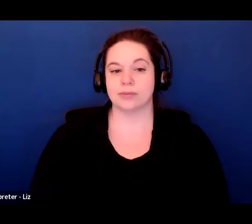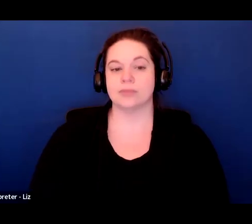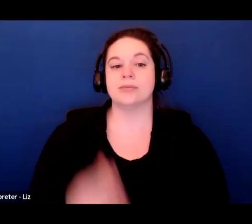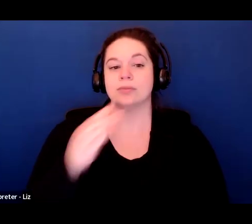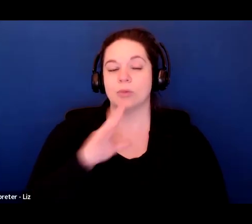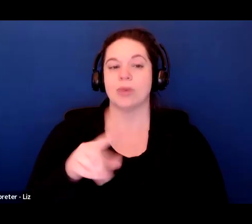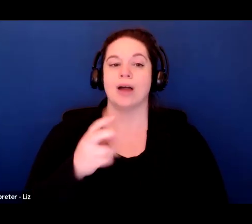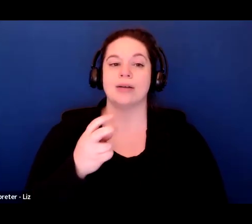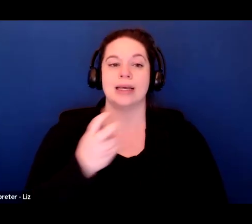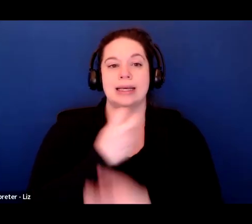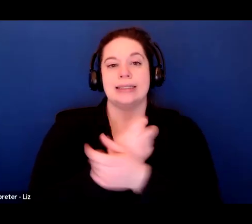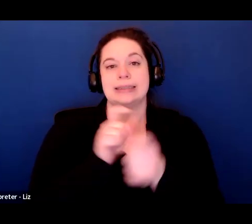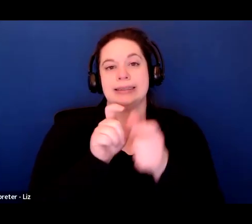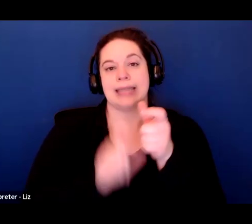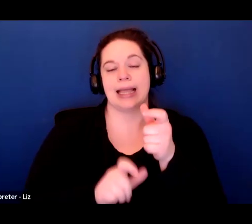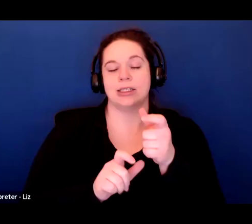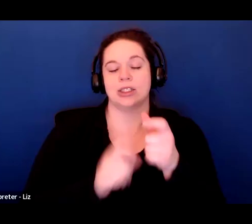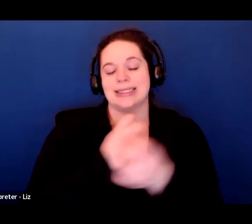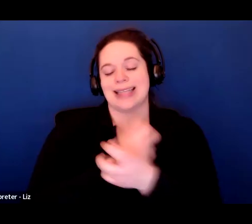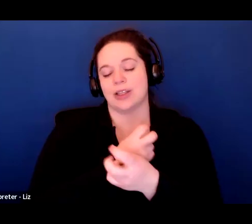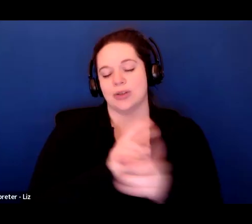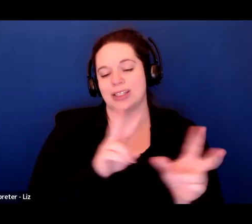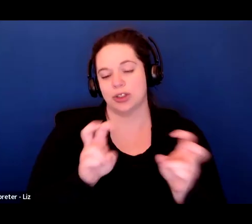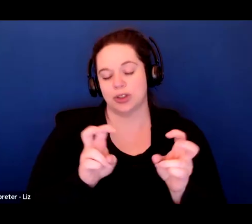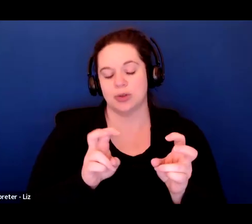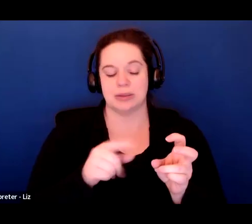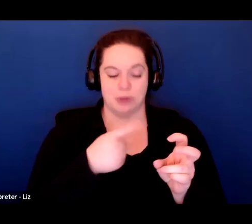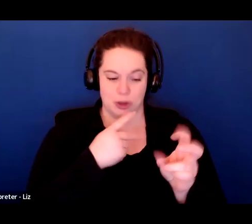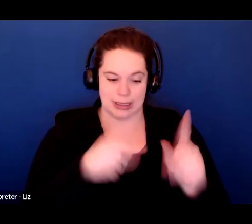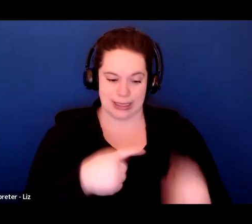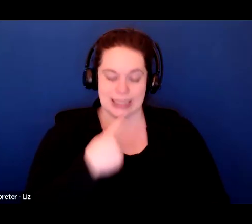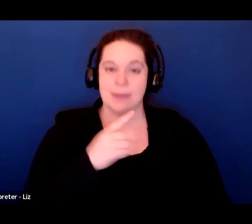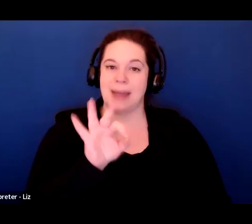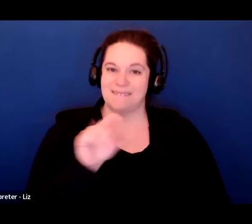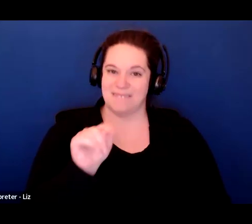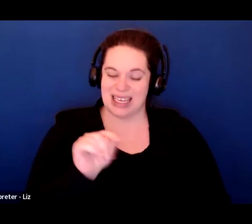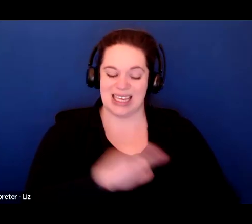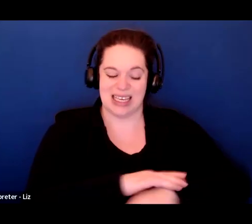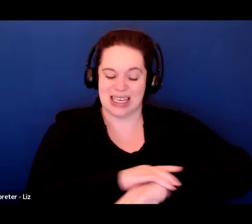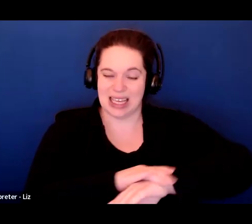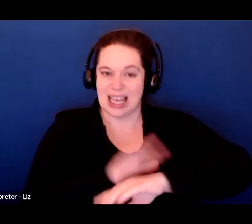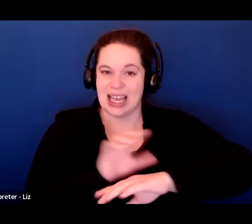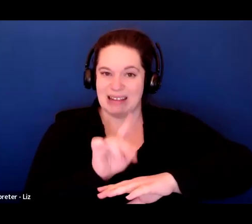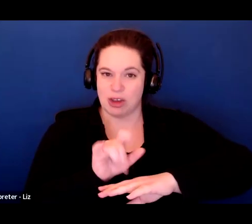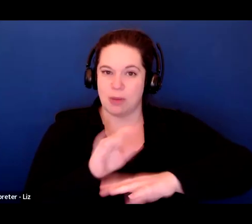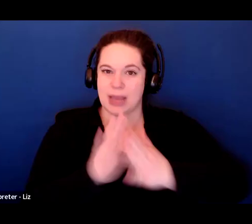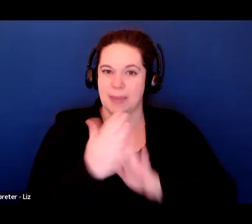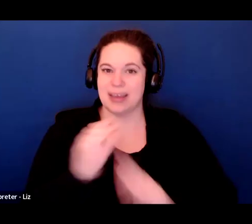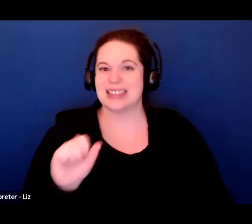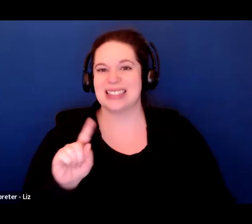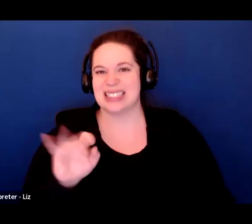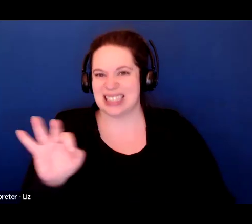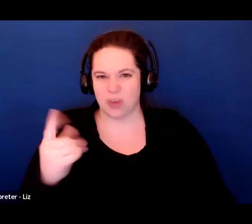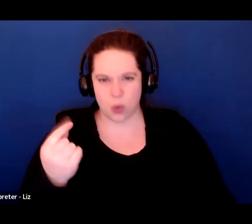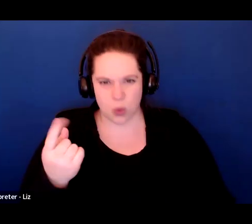feet and ankles are getting stiff and won't straighten much. What can I do? We need to start doing those exercises so that doesn't happen. As